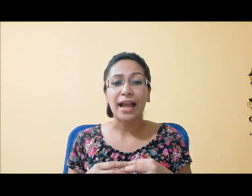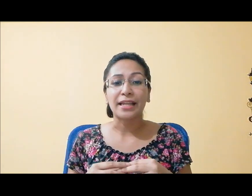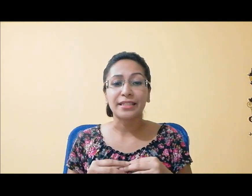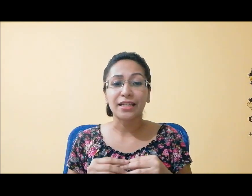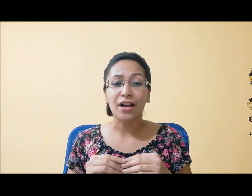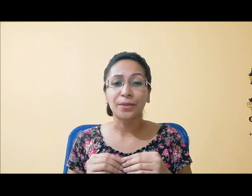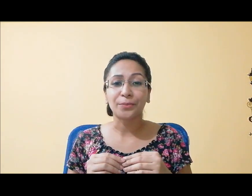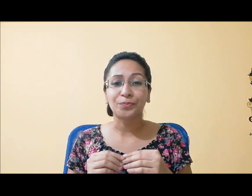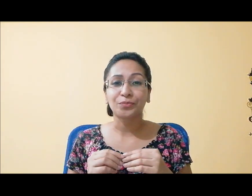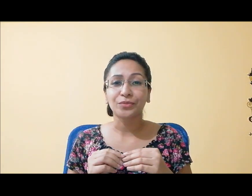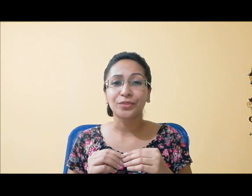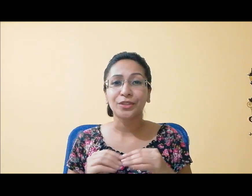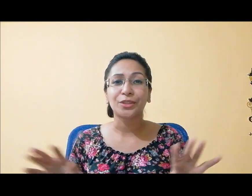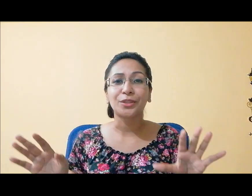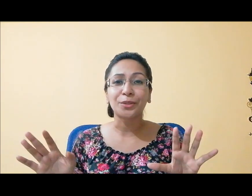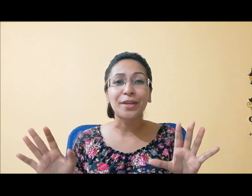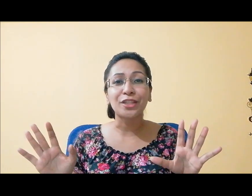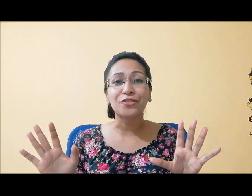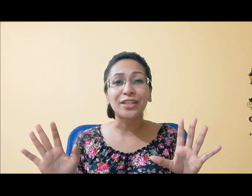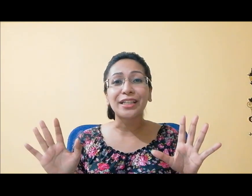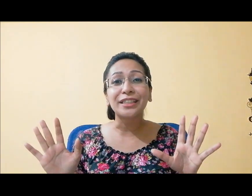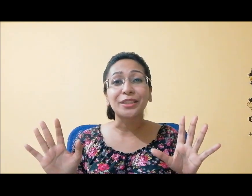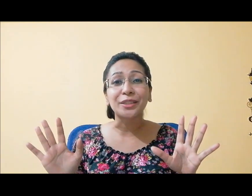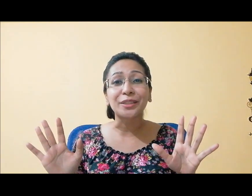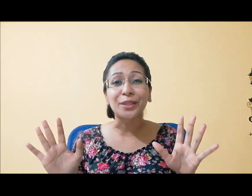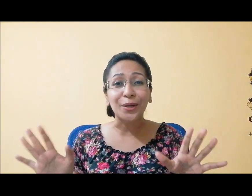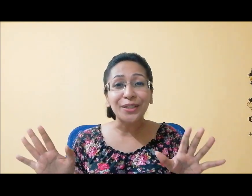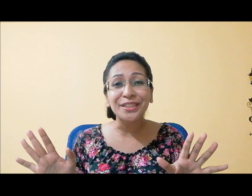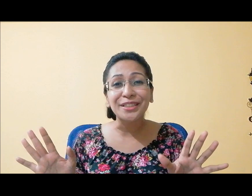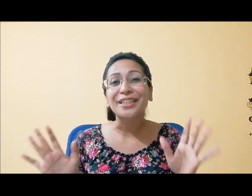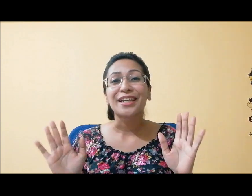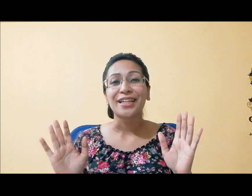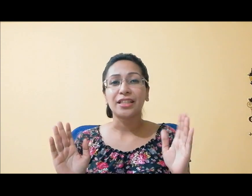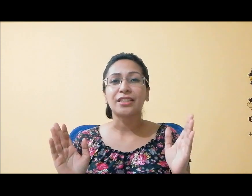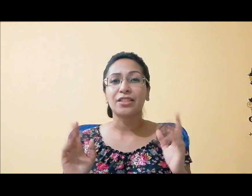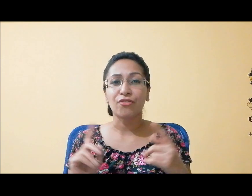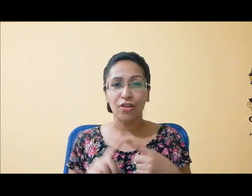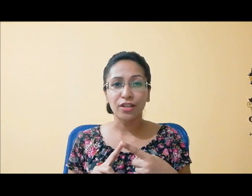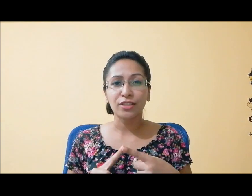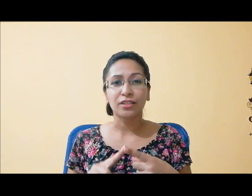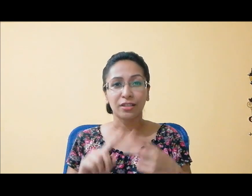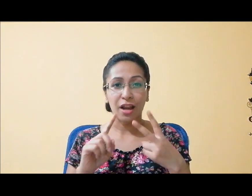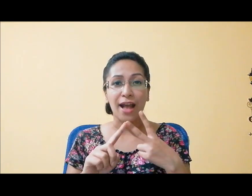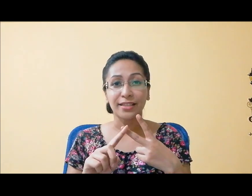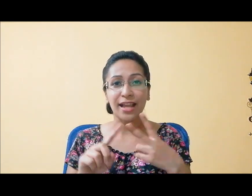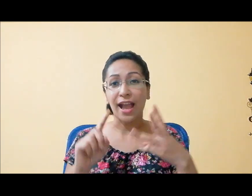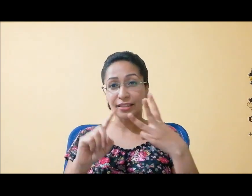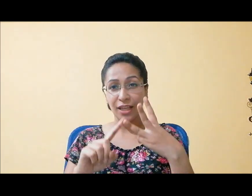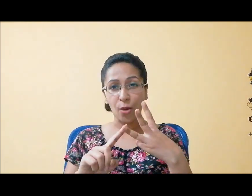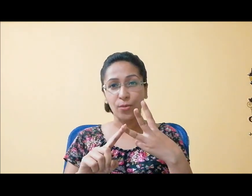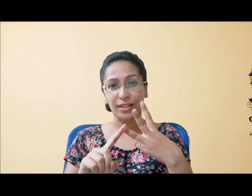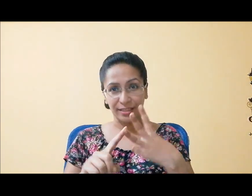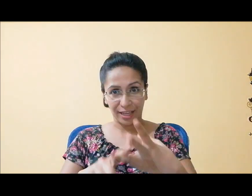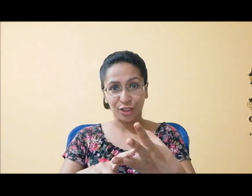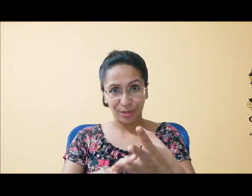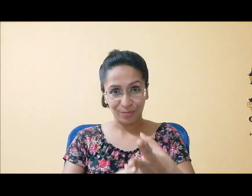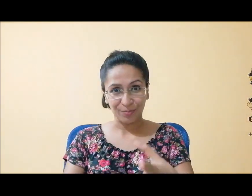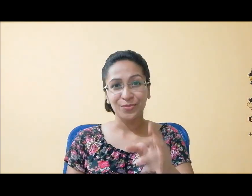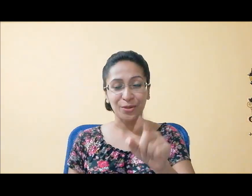And to make you feel good, this is the first, last, and the only section that we are